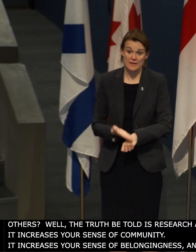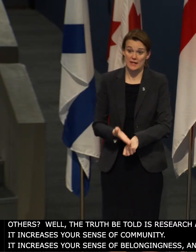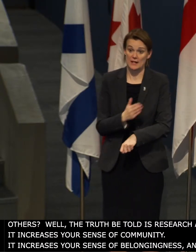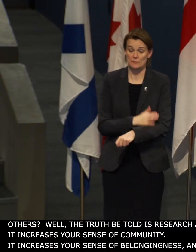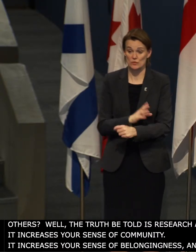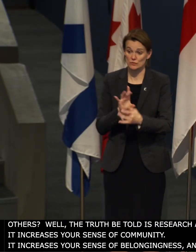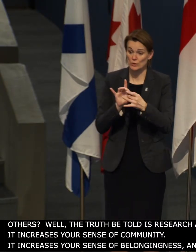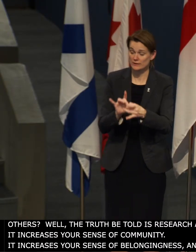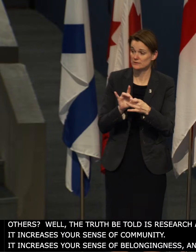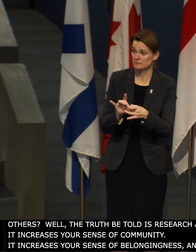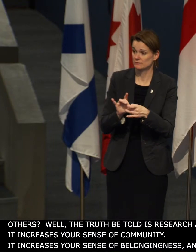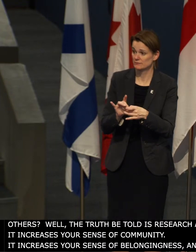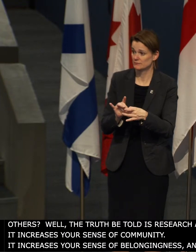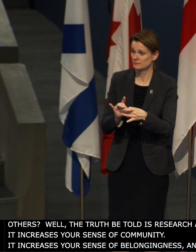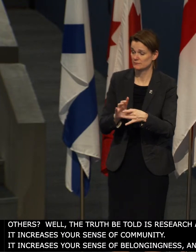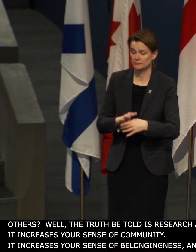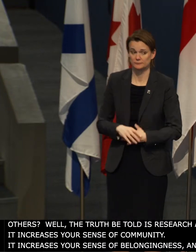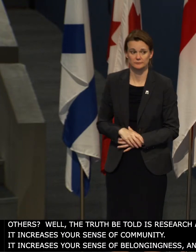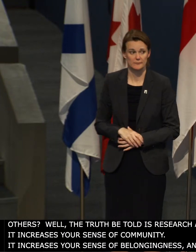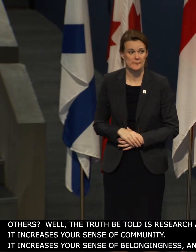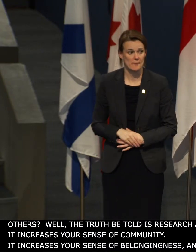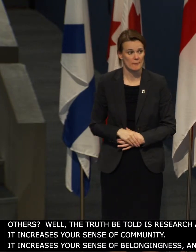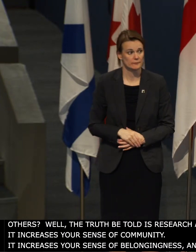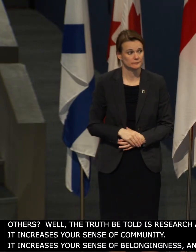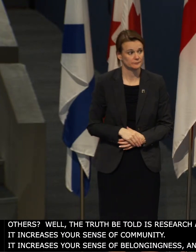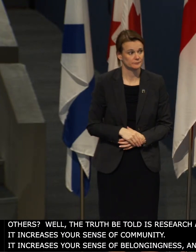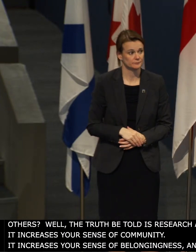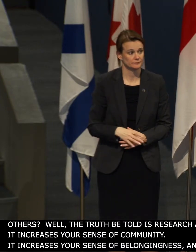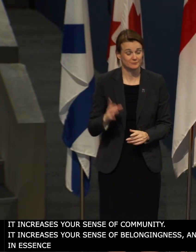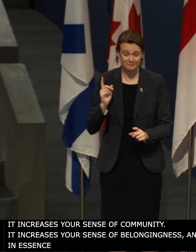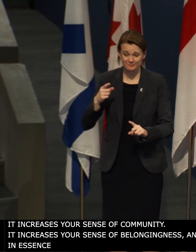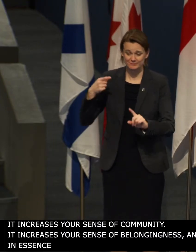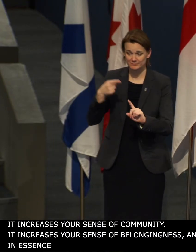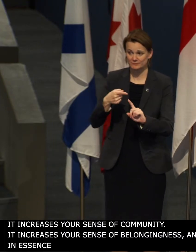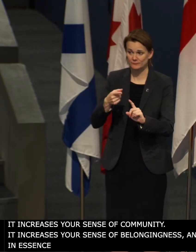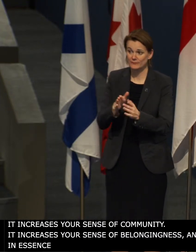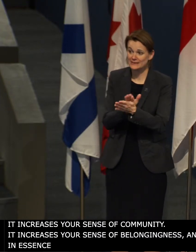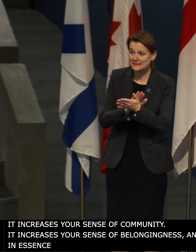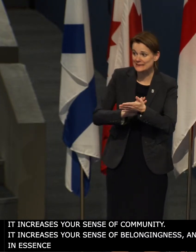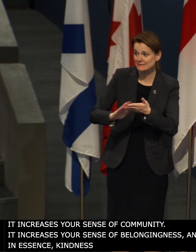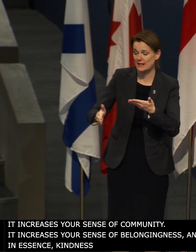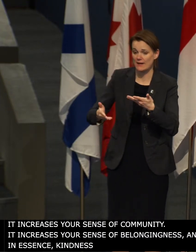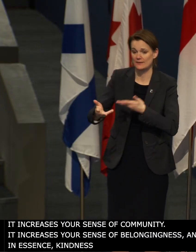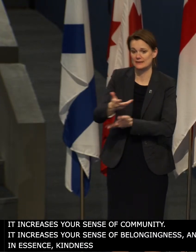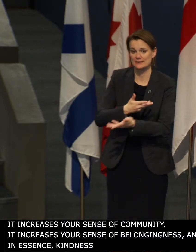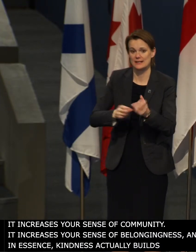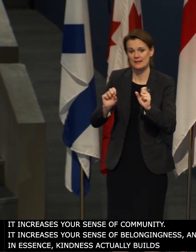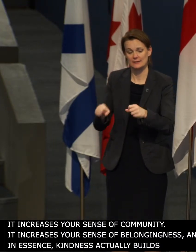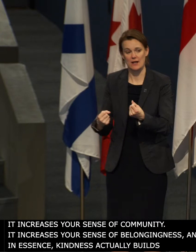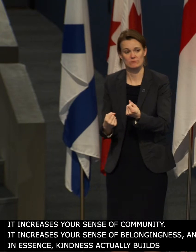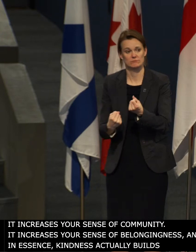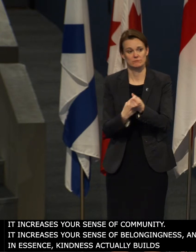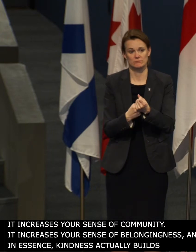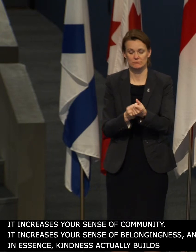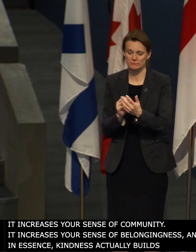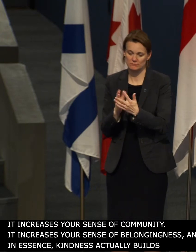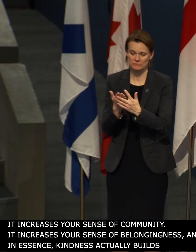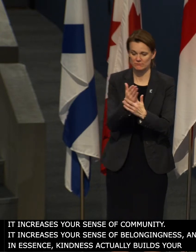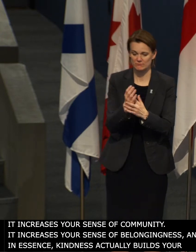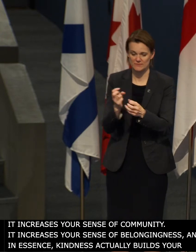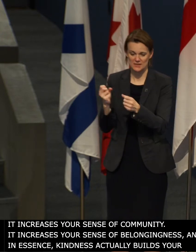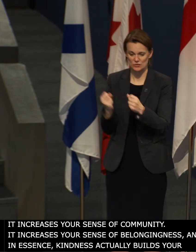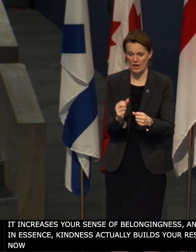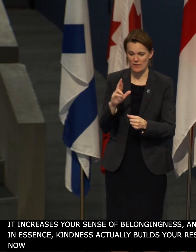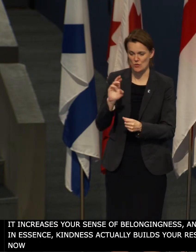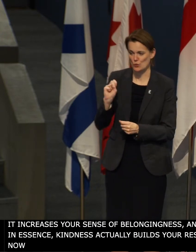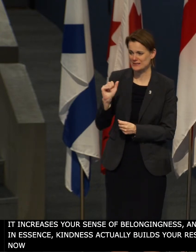relationships in general. In essence, kindness actually builds your resiliency. Now, if I were to